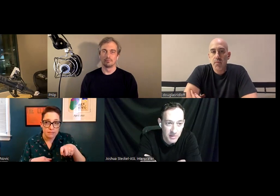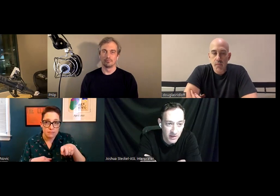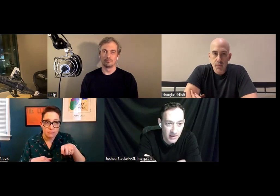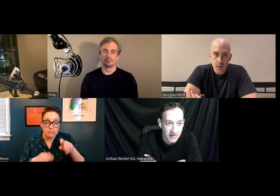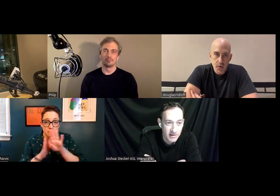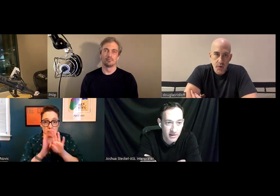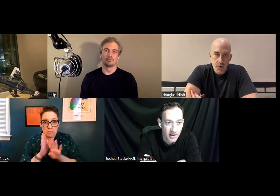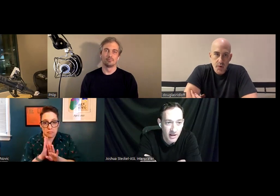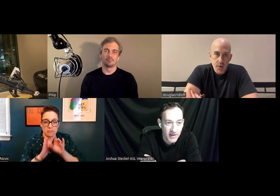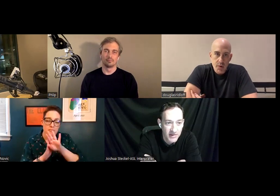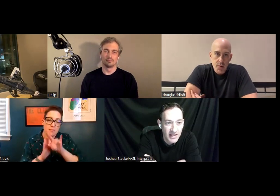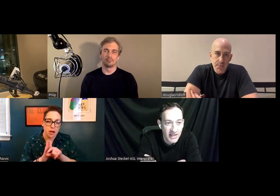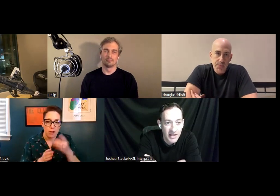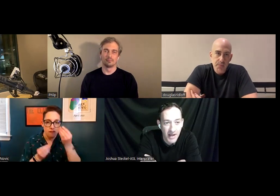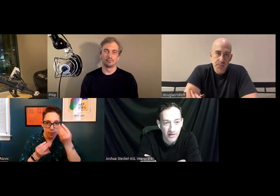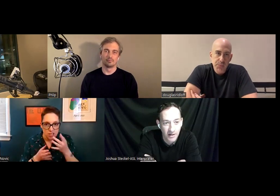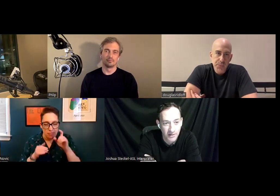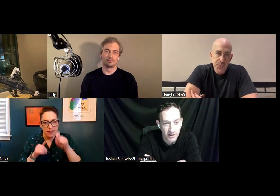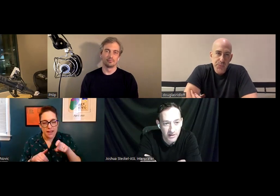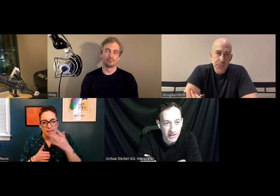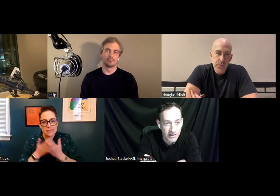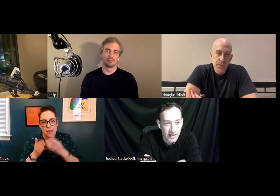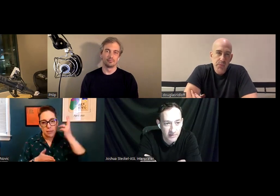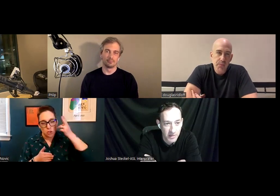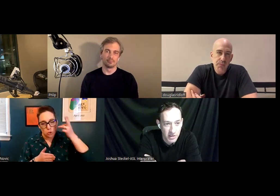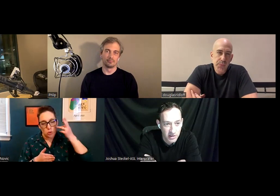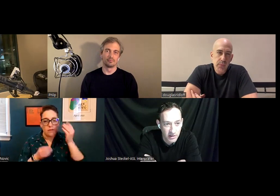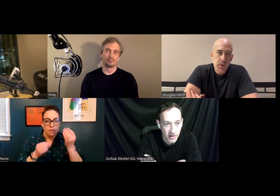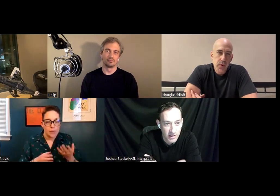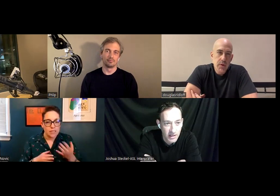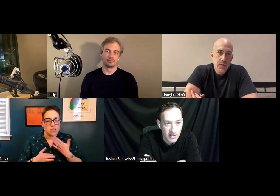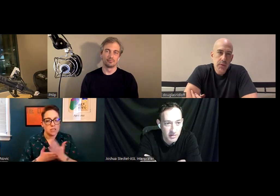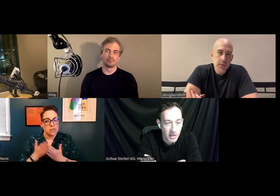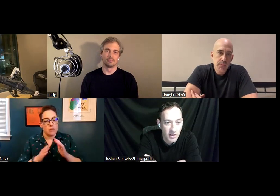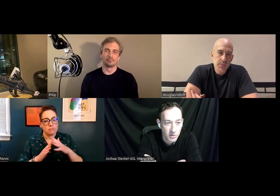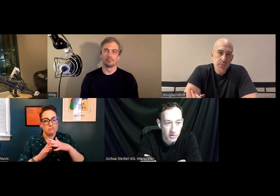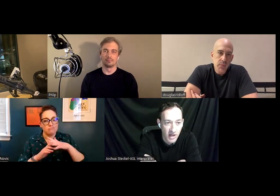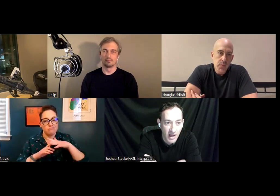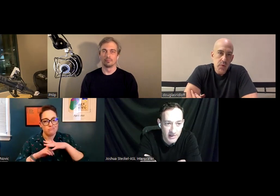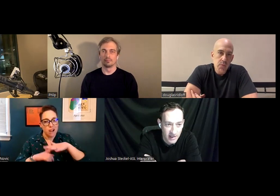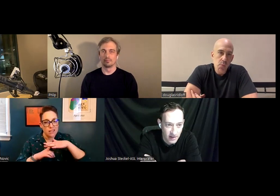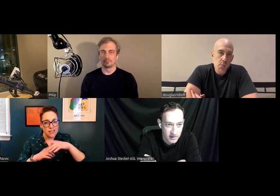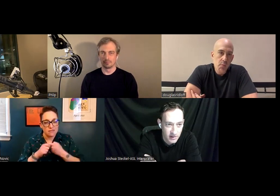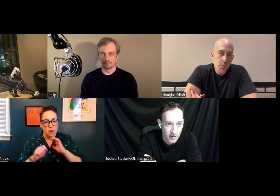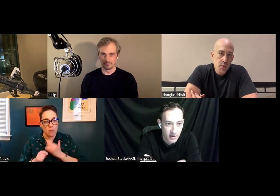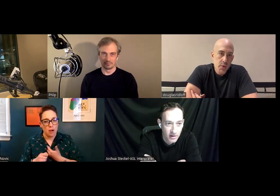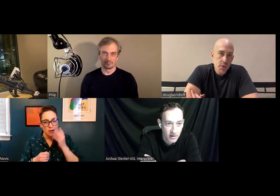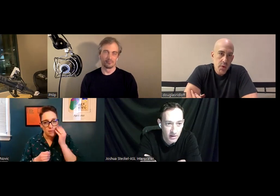the deaf experience, that they needed background. They needed that information. They needed some historical